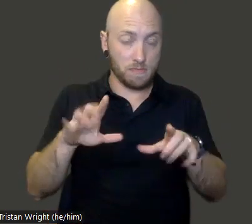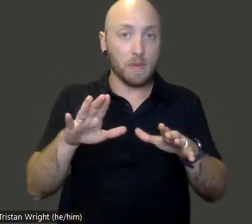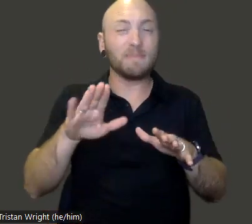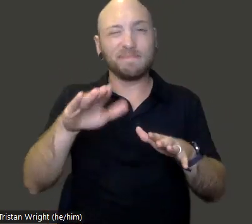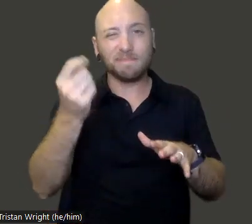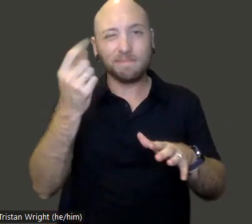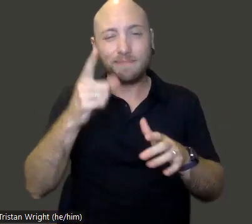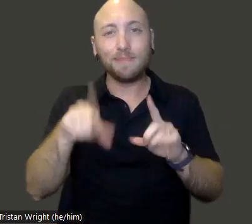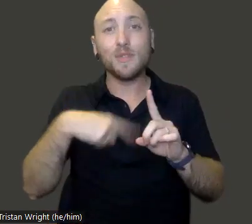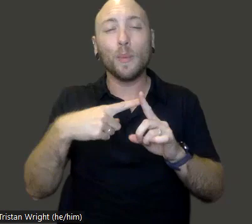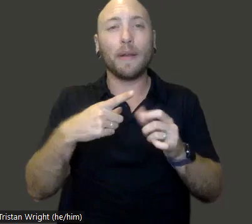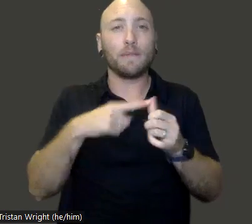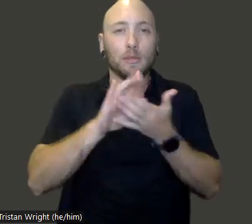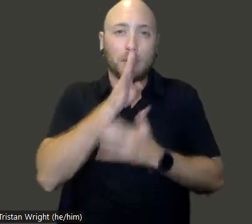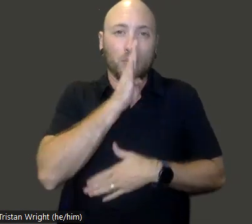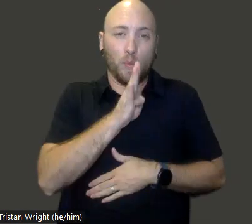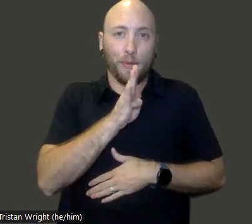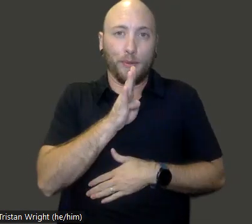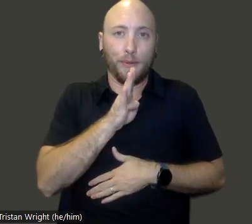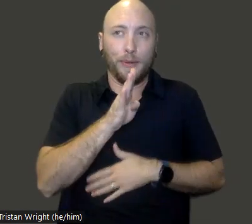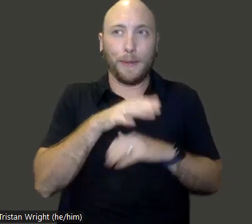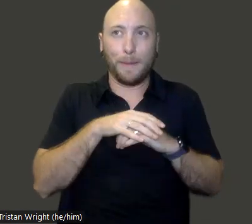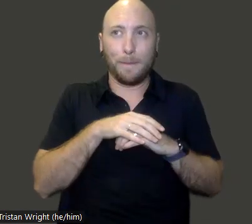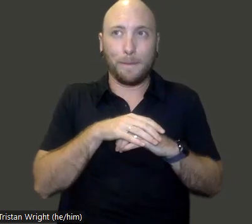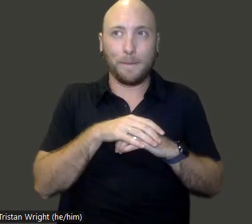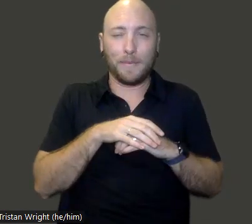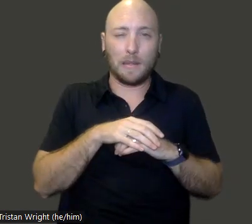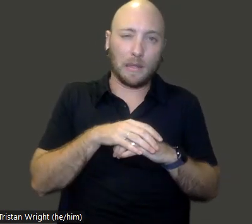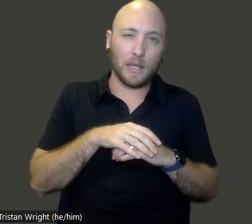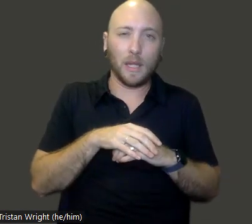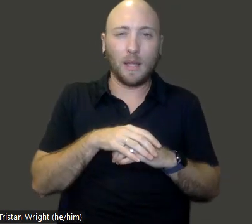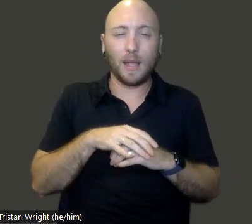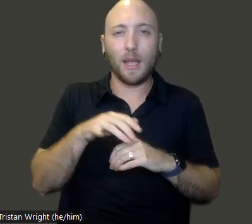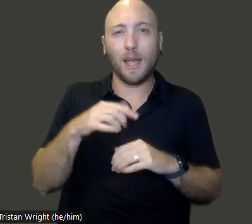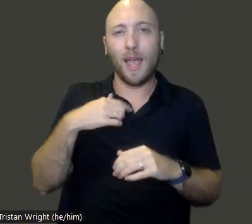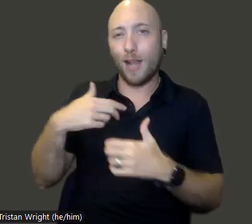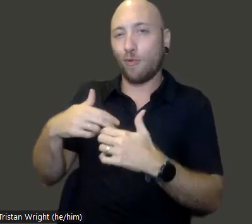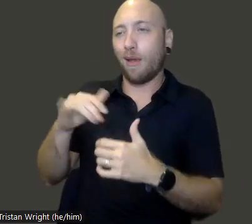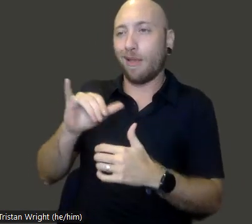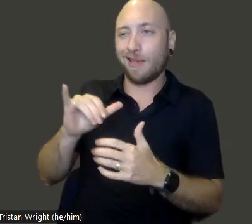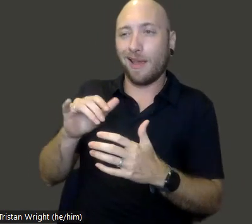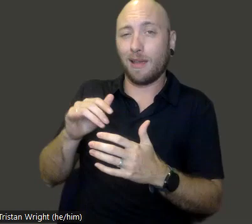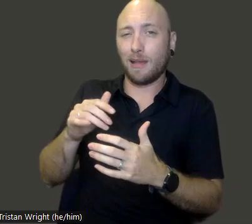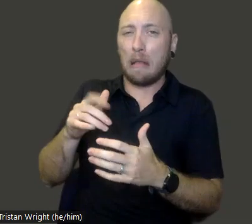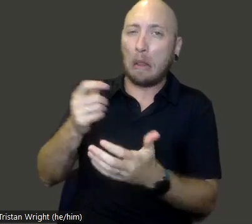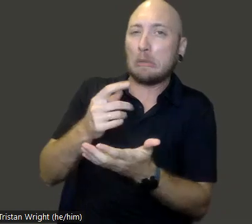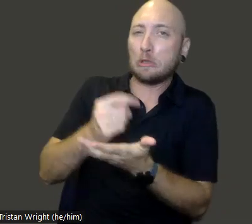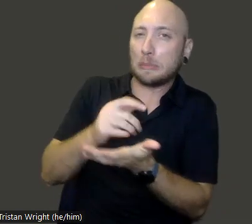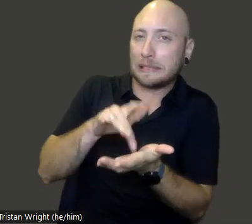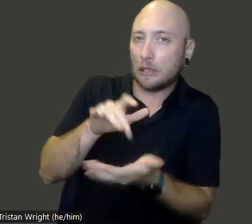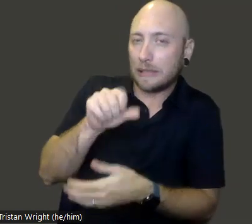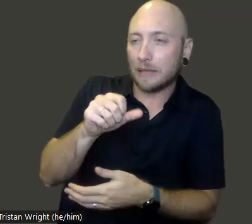sober, it was in what I like to refer to as like half treatment center, half cult. And a friend of mine was going to these